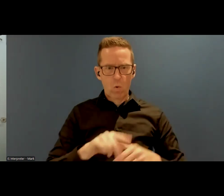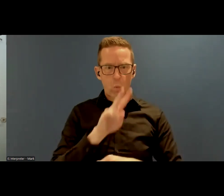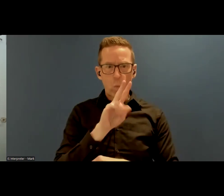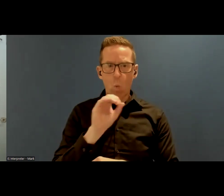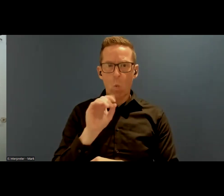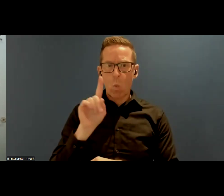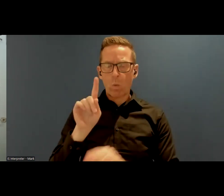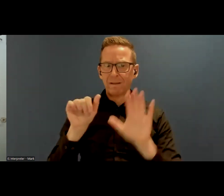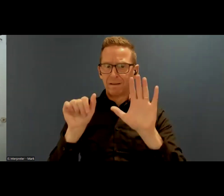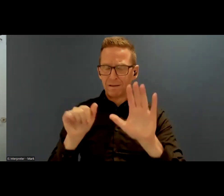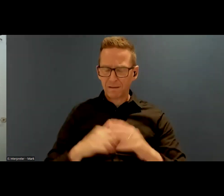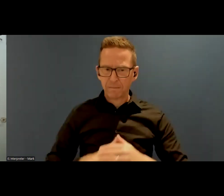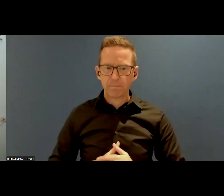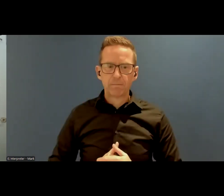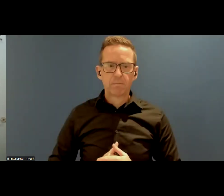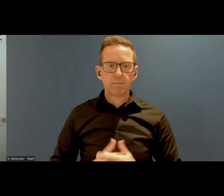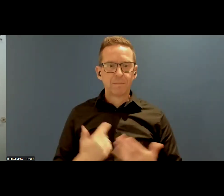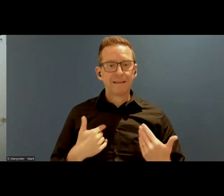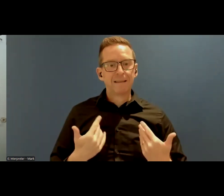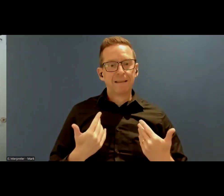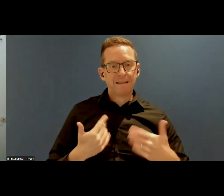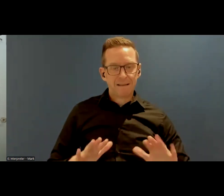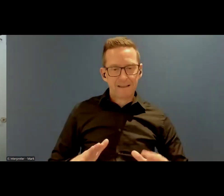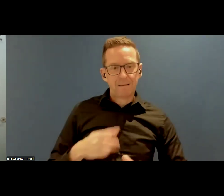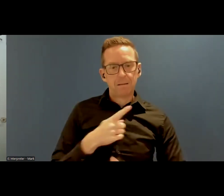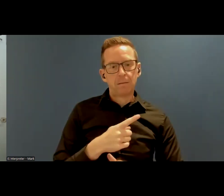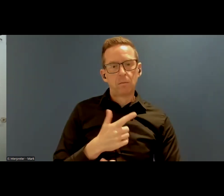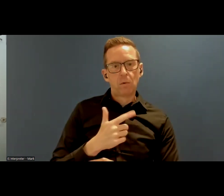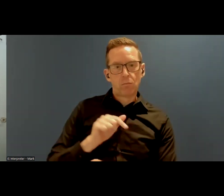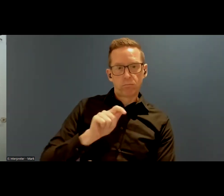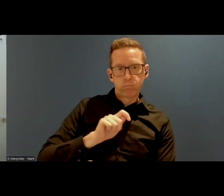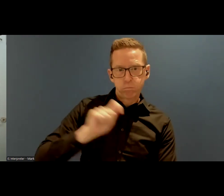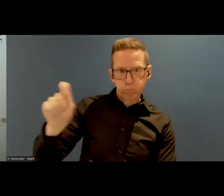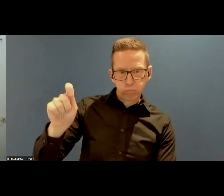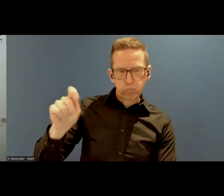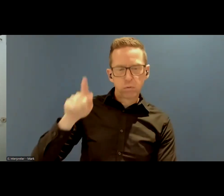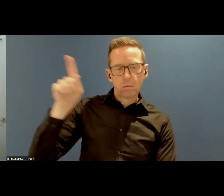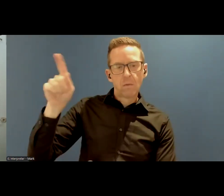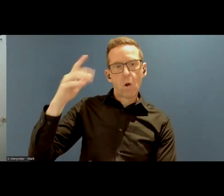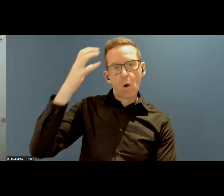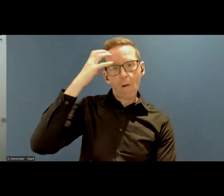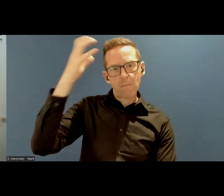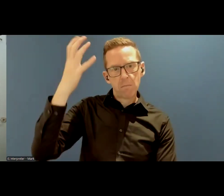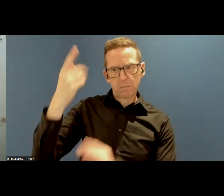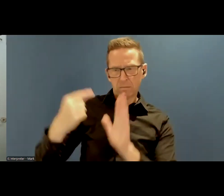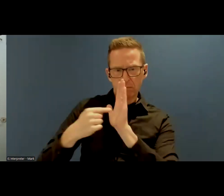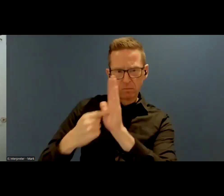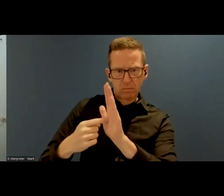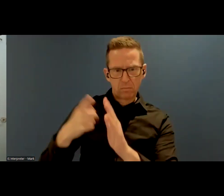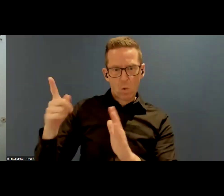a lawsuit, the government officials afraid of nullifying the